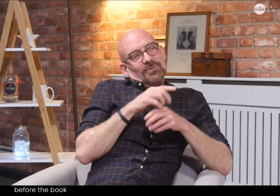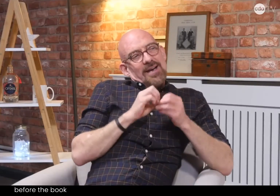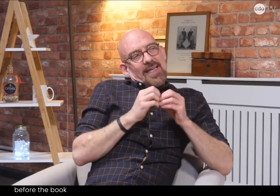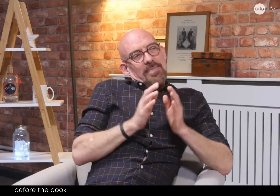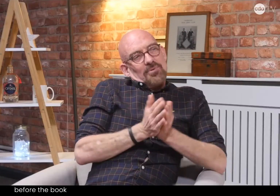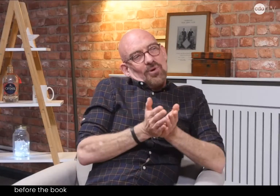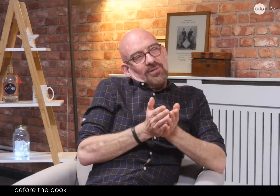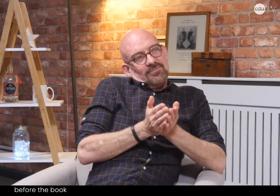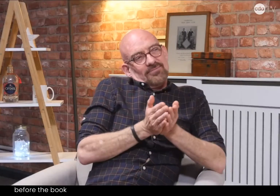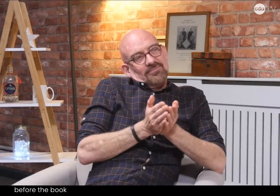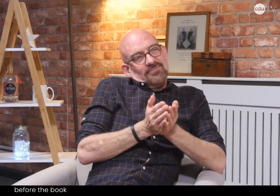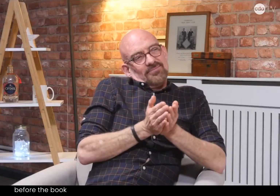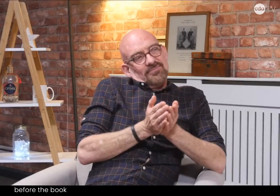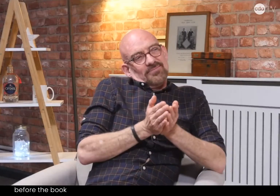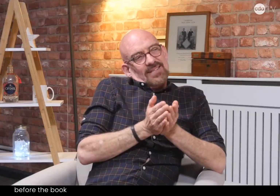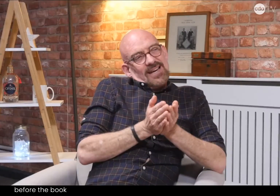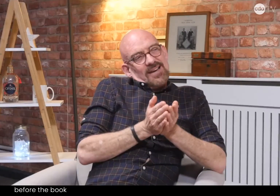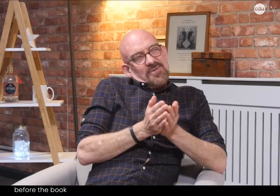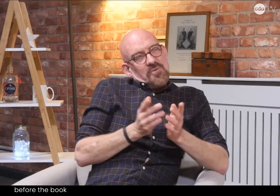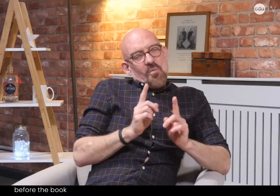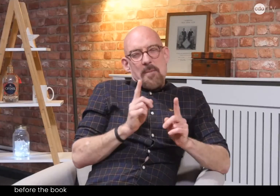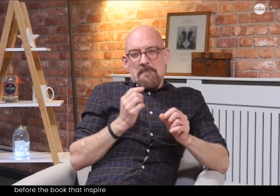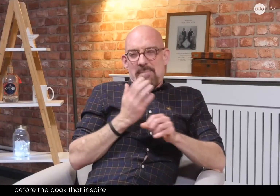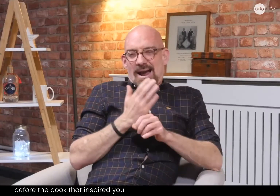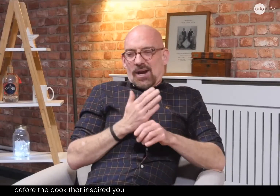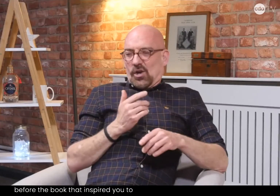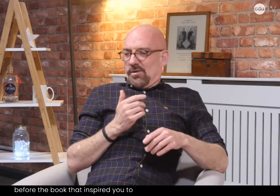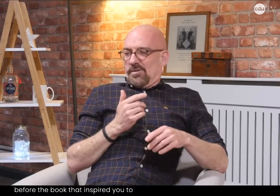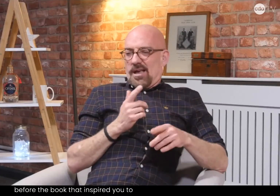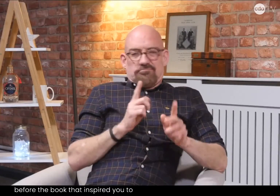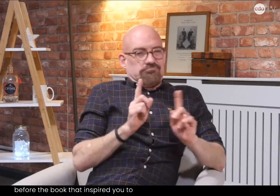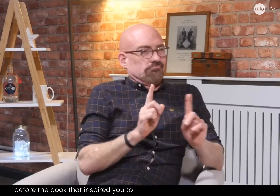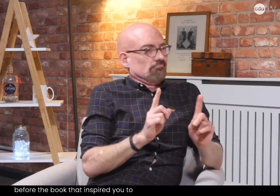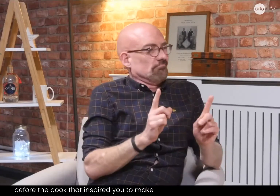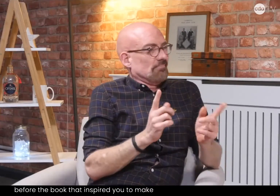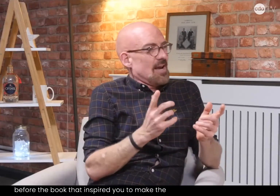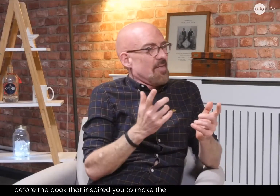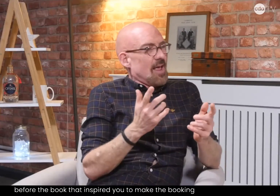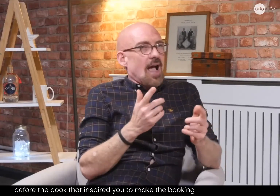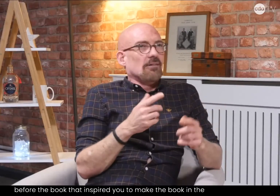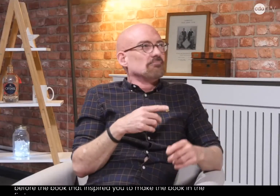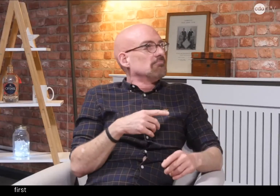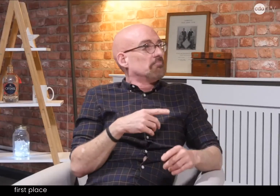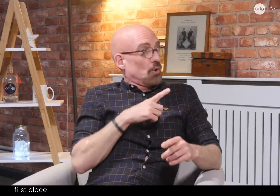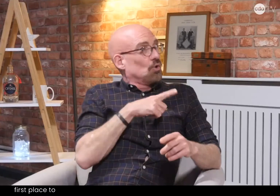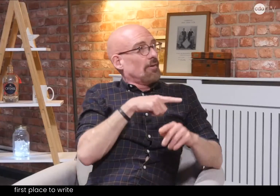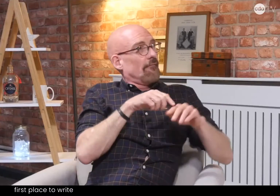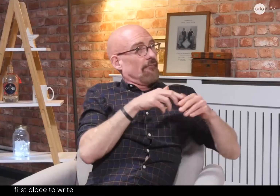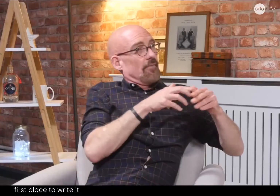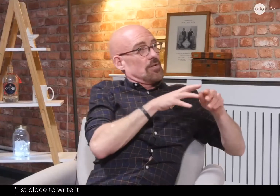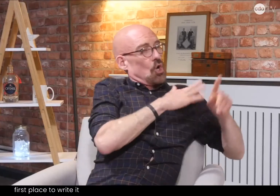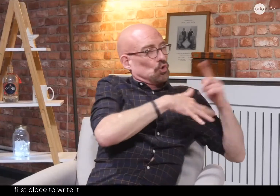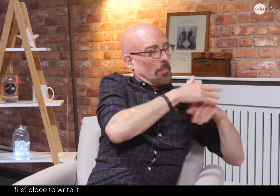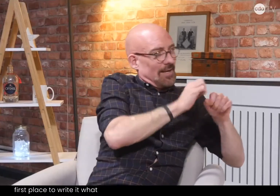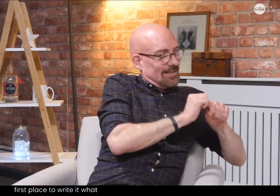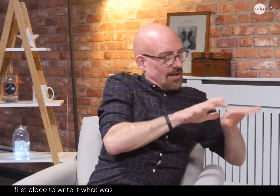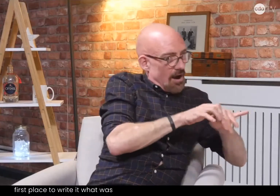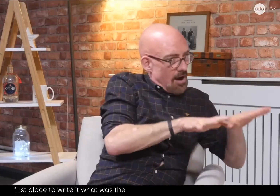What was it that inspired you to make the book in the first place, to write it? What was the